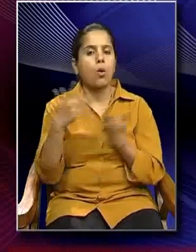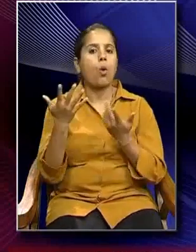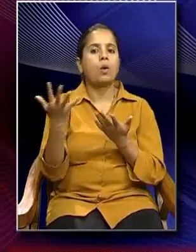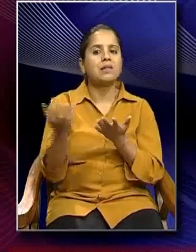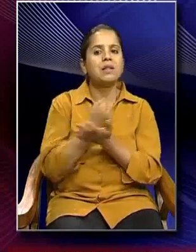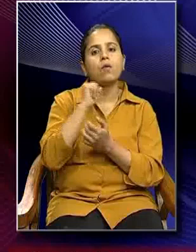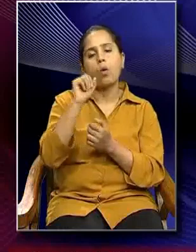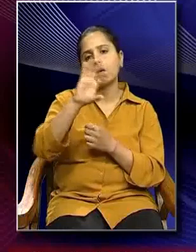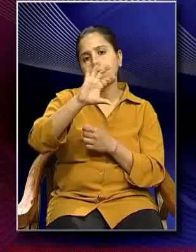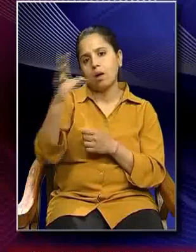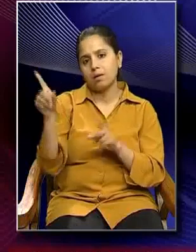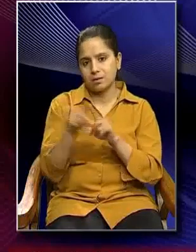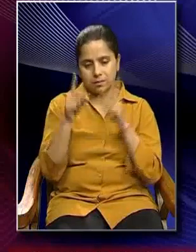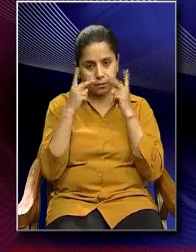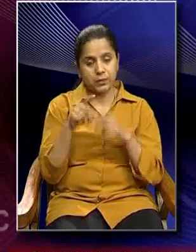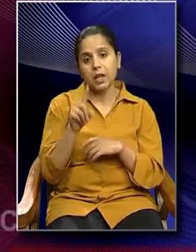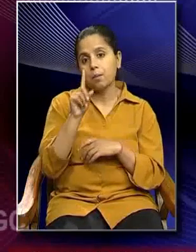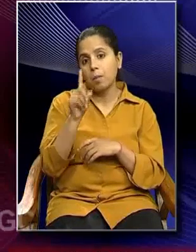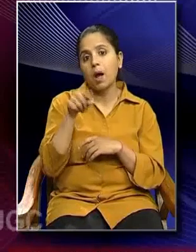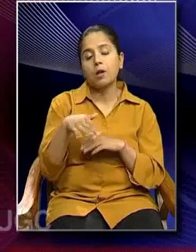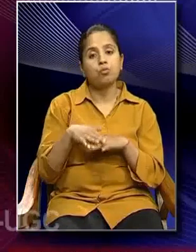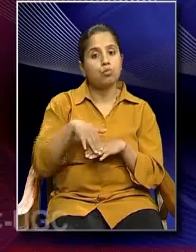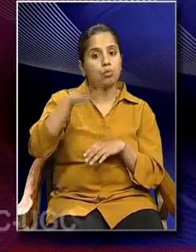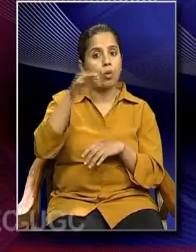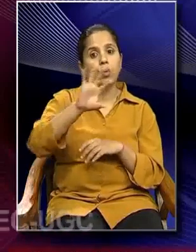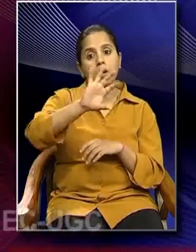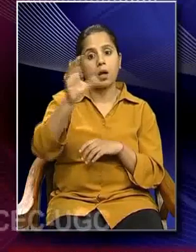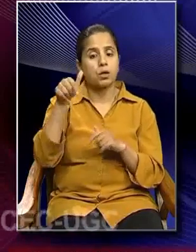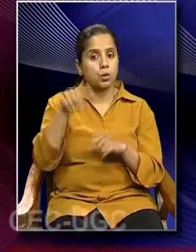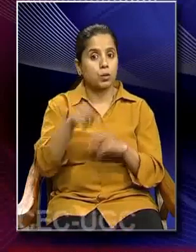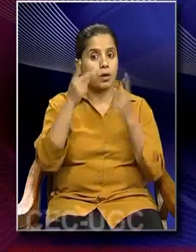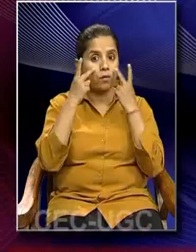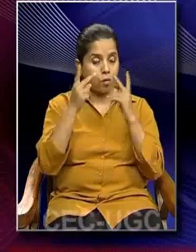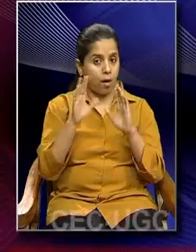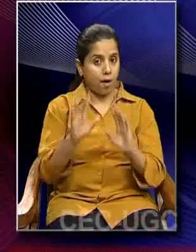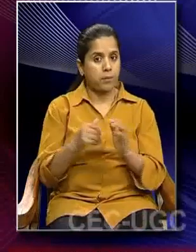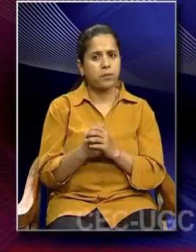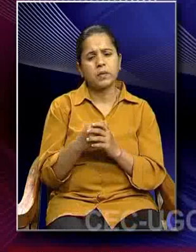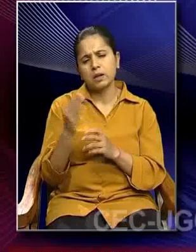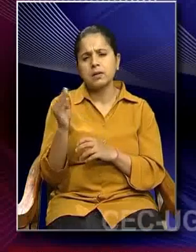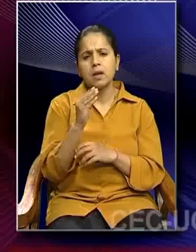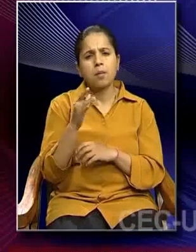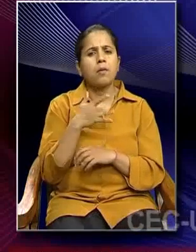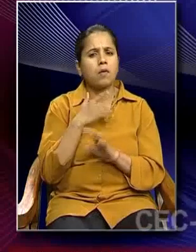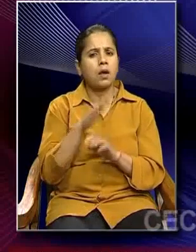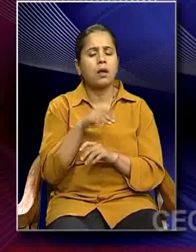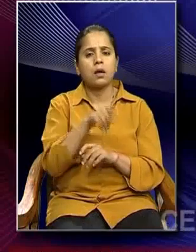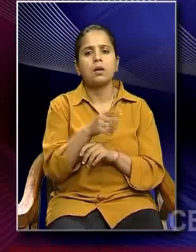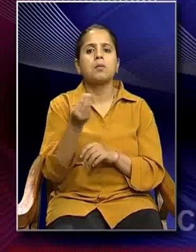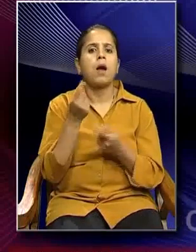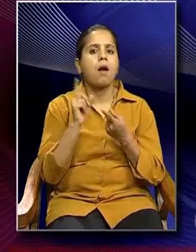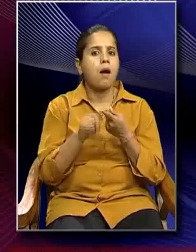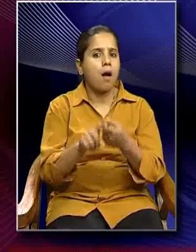nations. However, increasing number of countries today view that at least some consequences